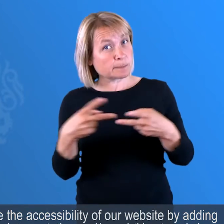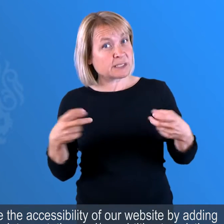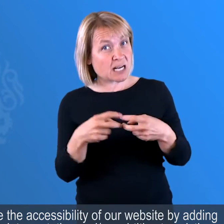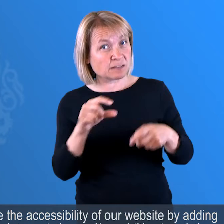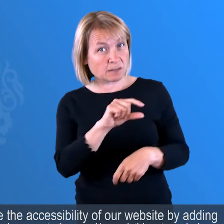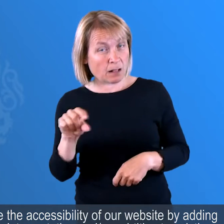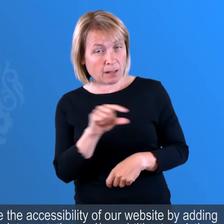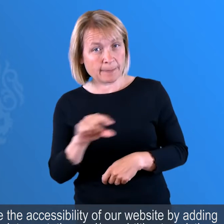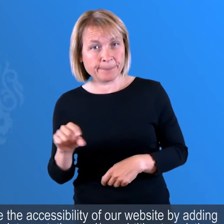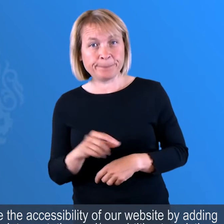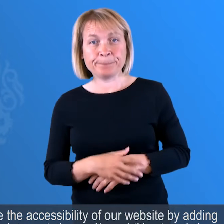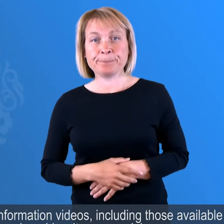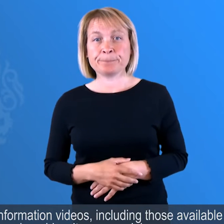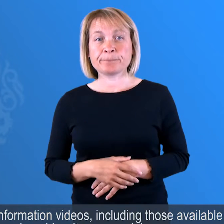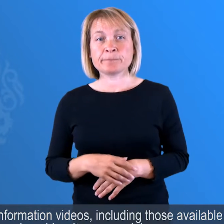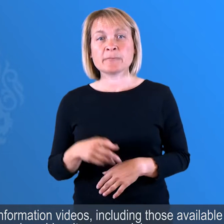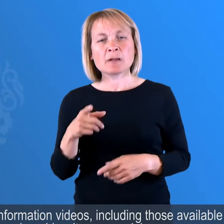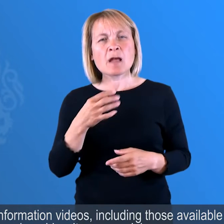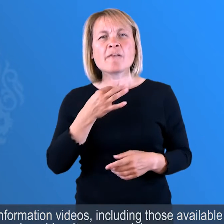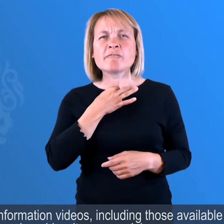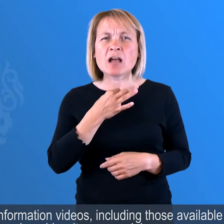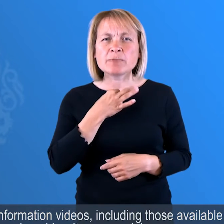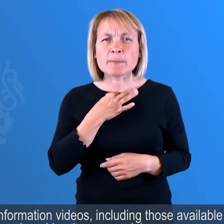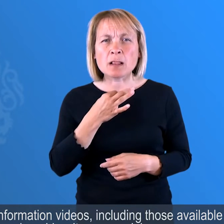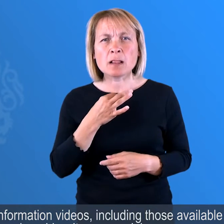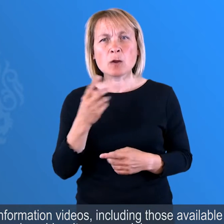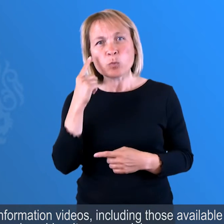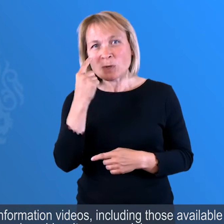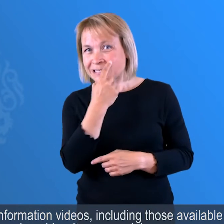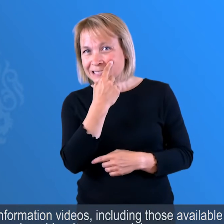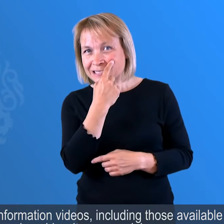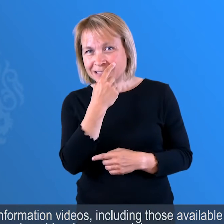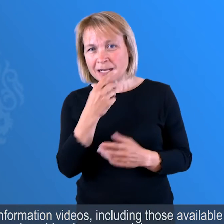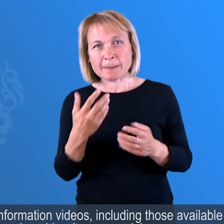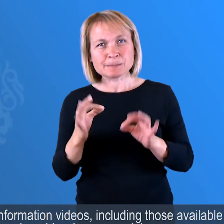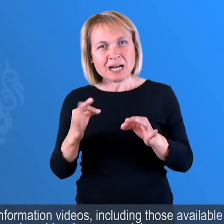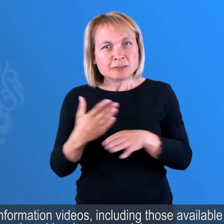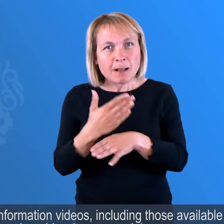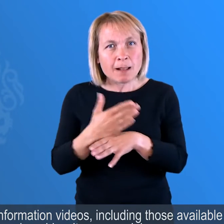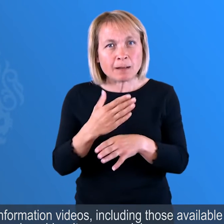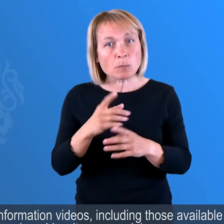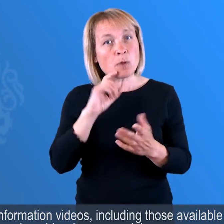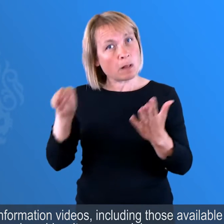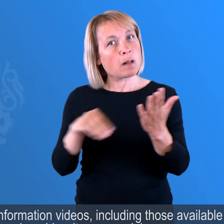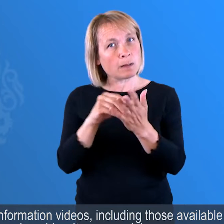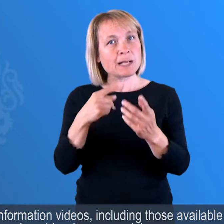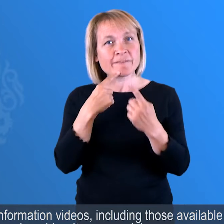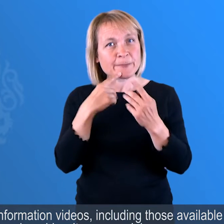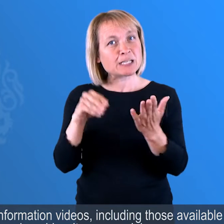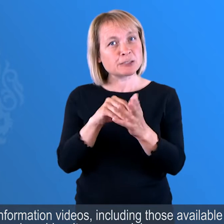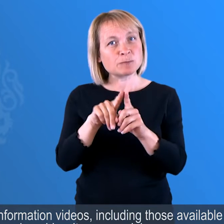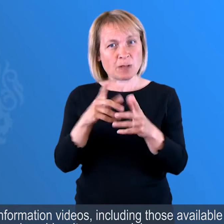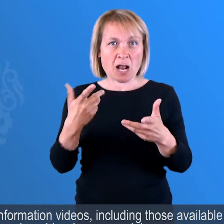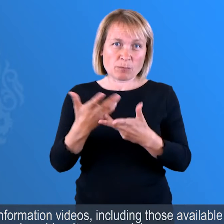subtitles to existing guidance and information videos, including those available in relation to vulnerable witness special